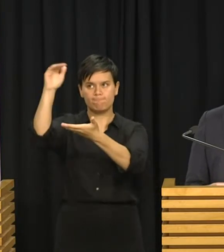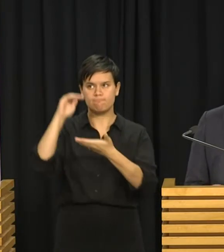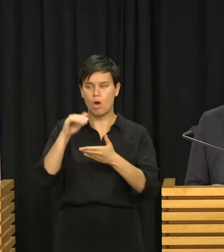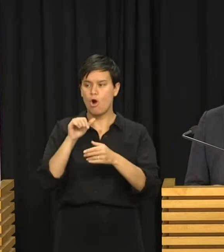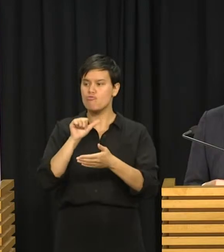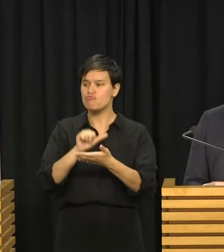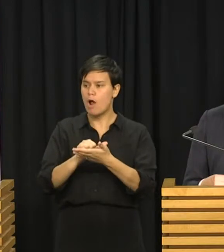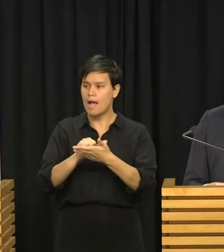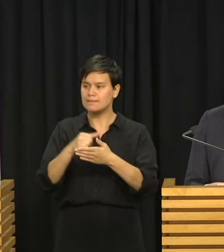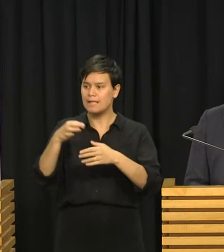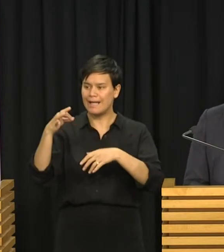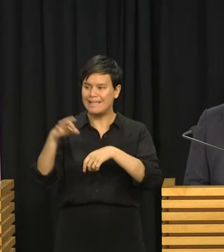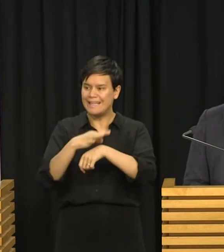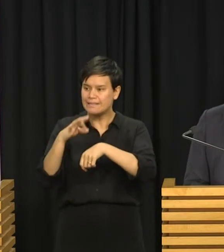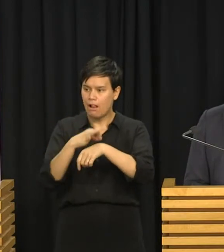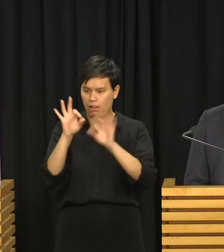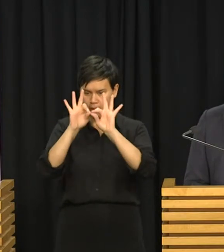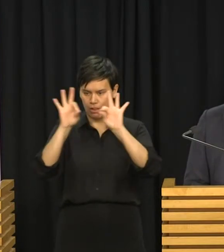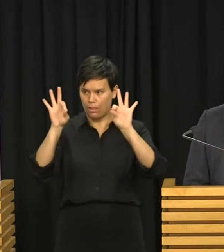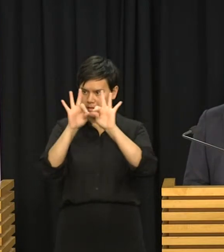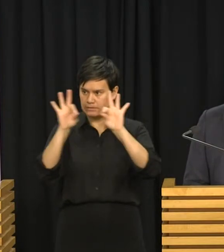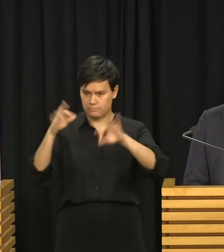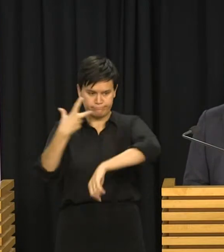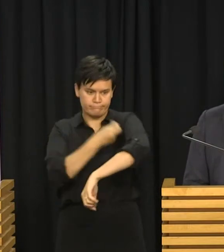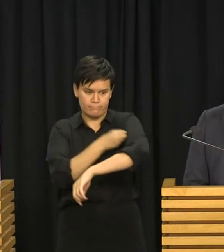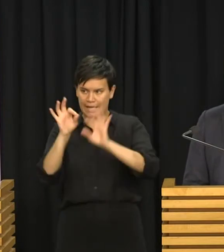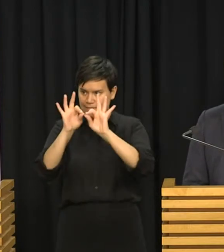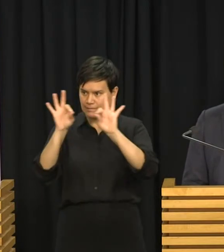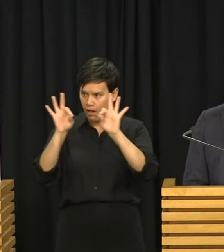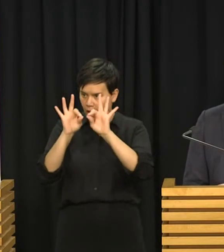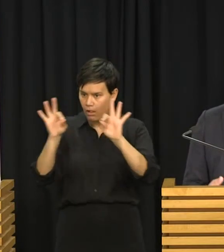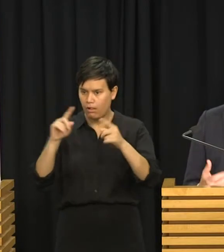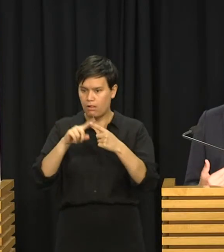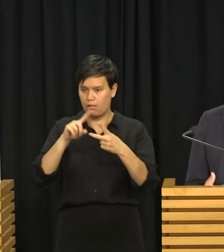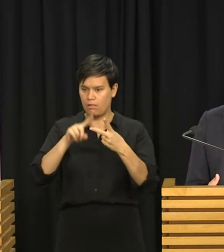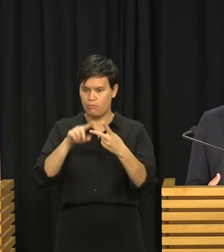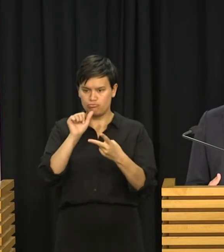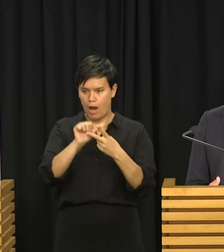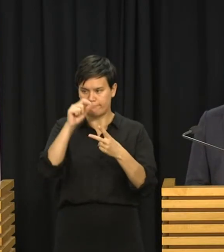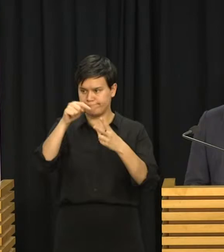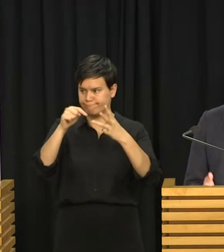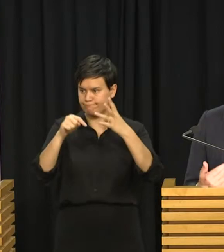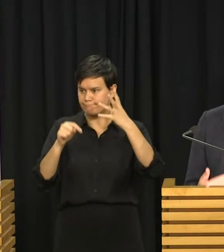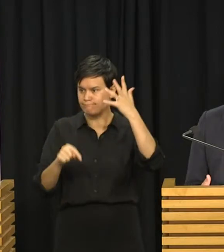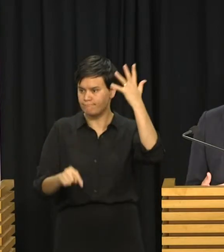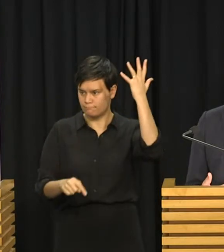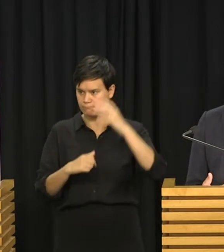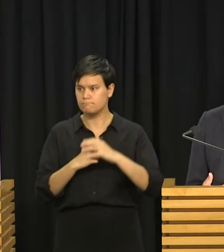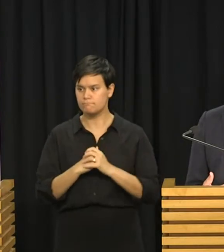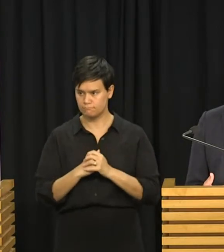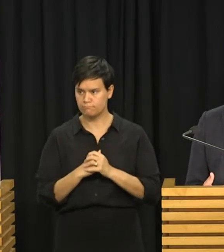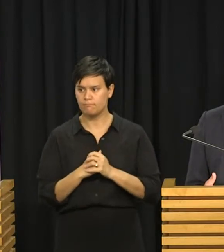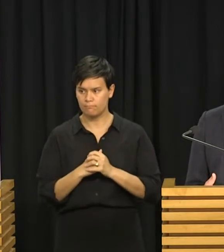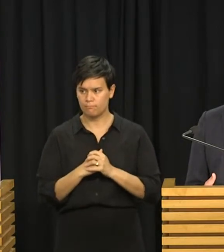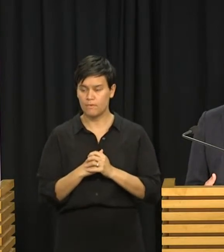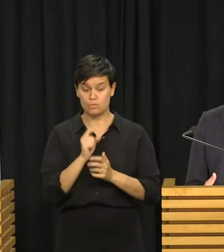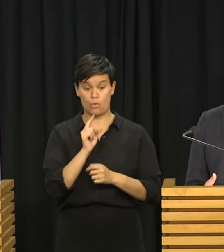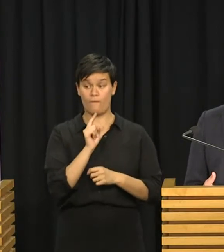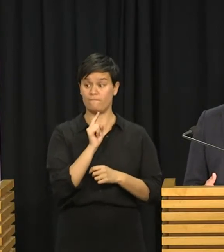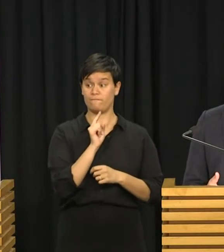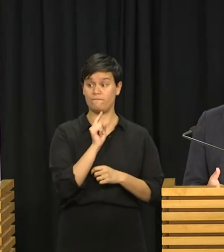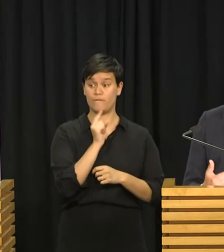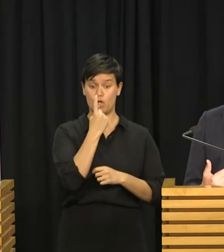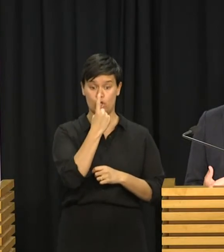got the right gear that our vaccinators will need. That's a work in progress. We've got enough for the first part of the